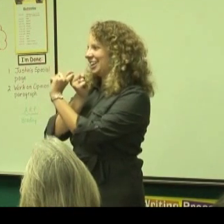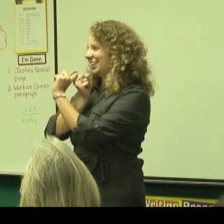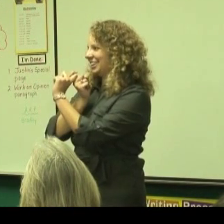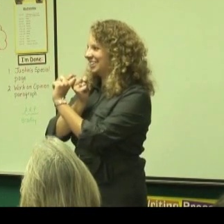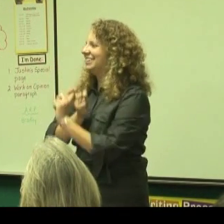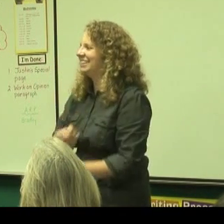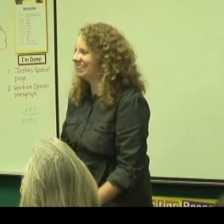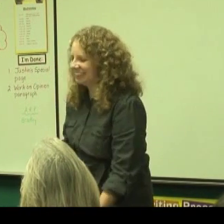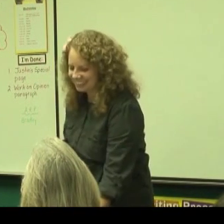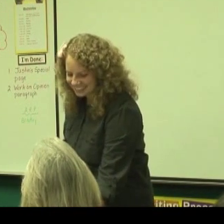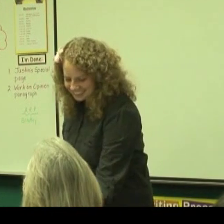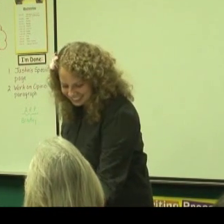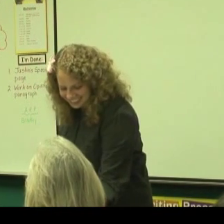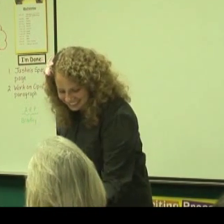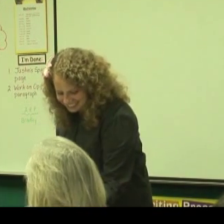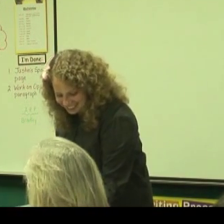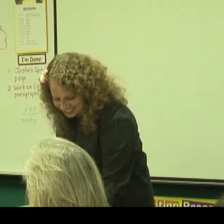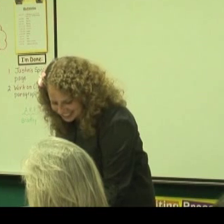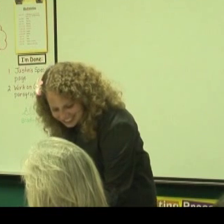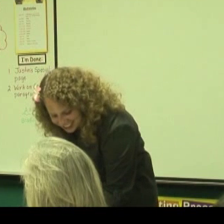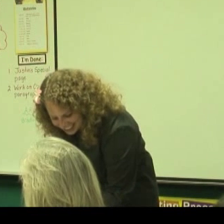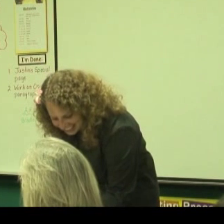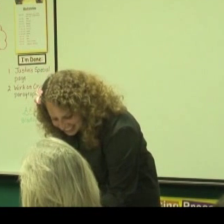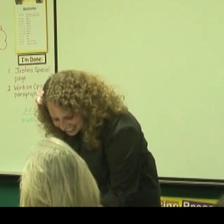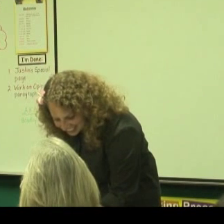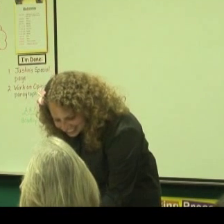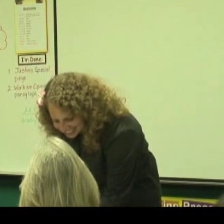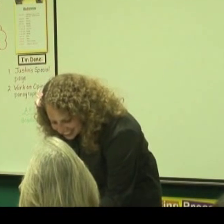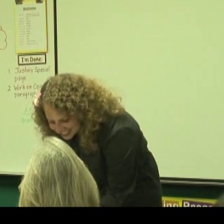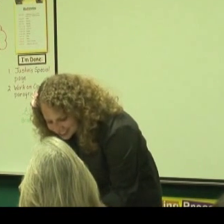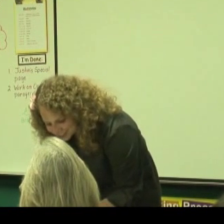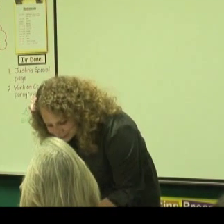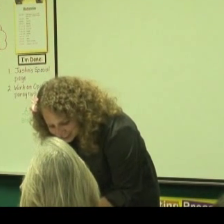hugging. As long as it's not hand hugging. That just looks funny.